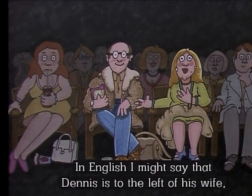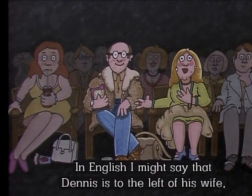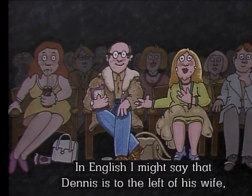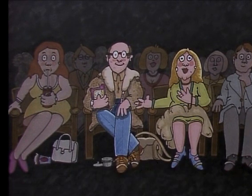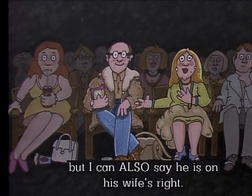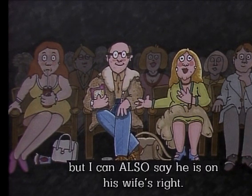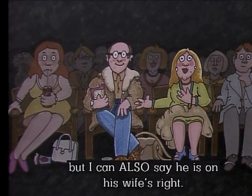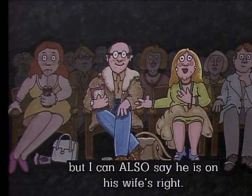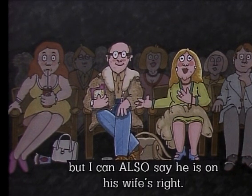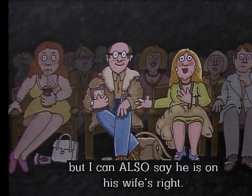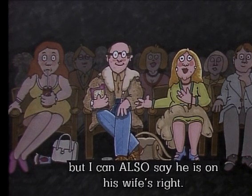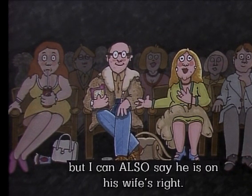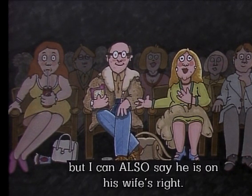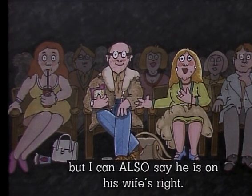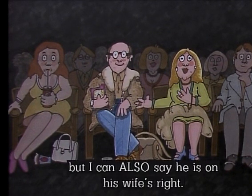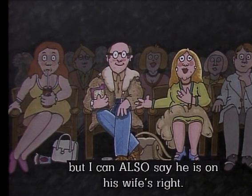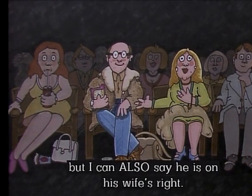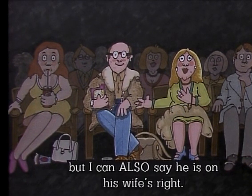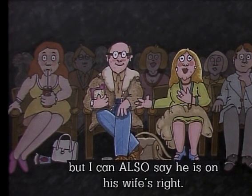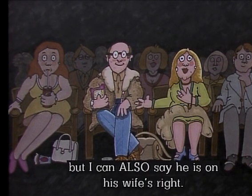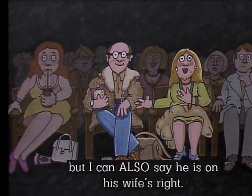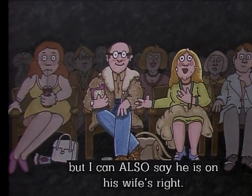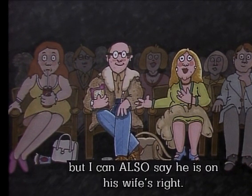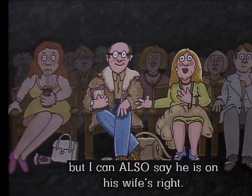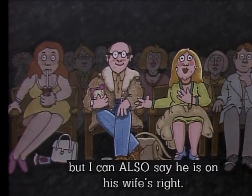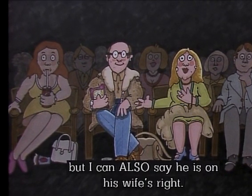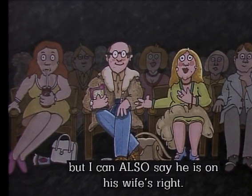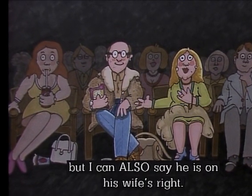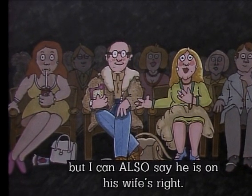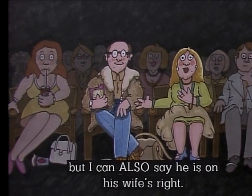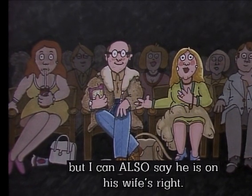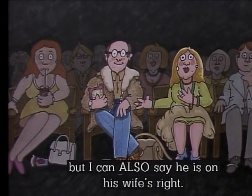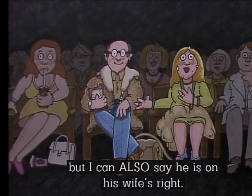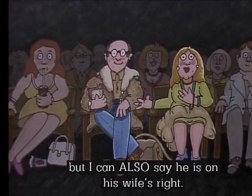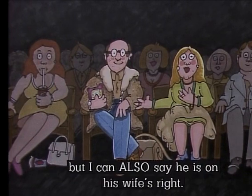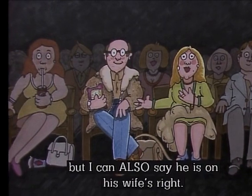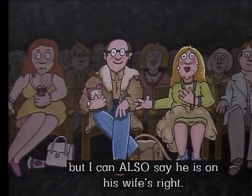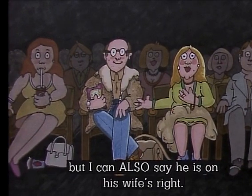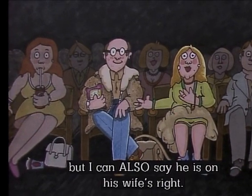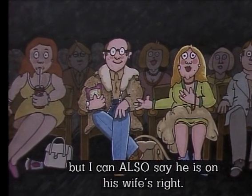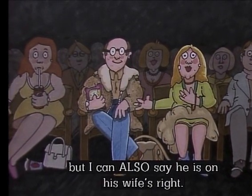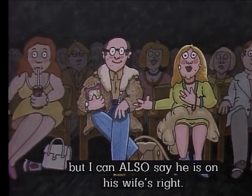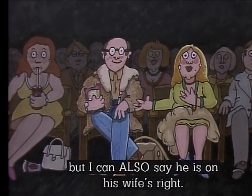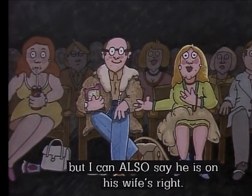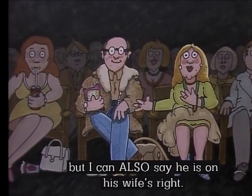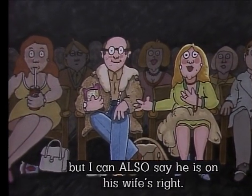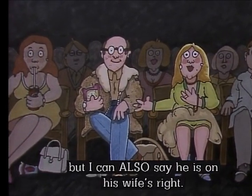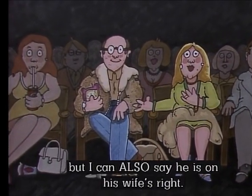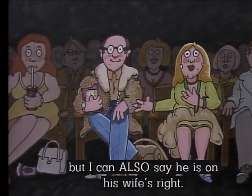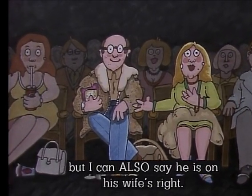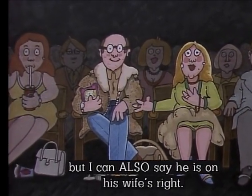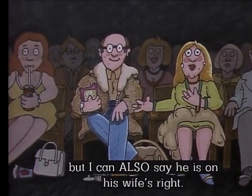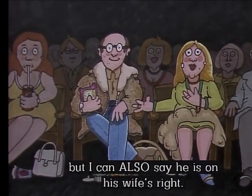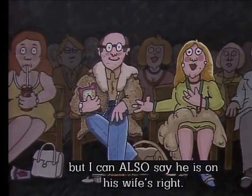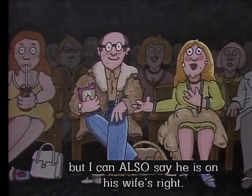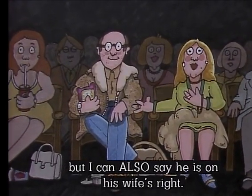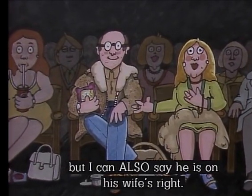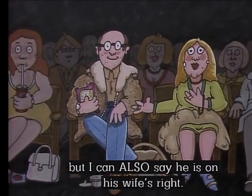to the left of his wife. But in that case, I can also say he's on his wife's right. That is, Dennis is to the right of his wife.